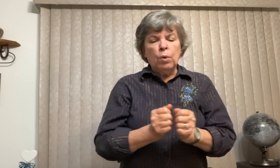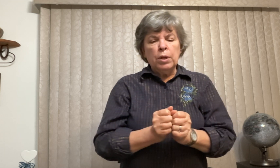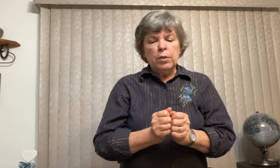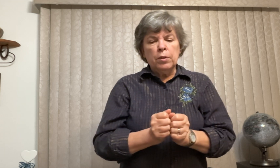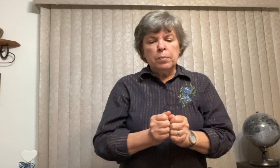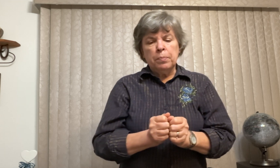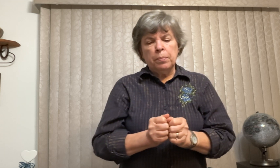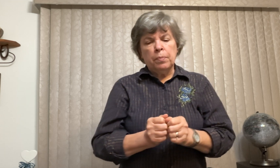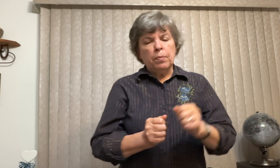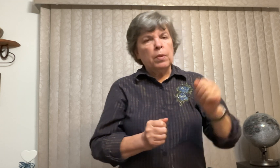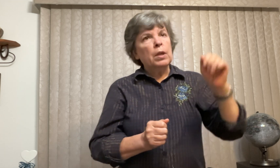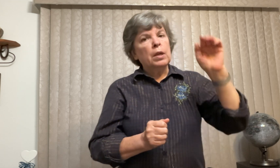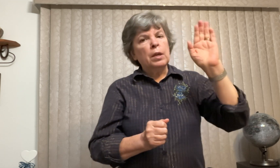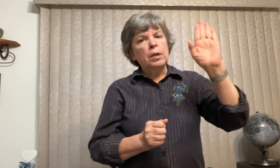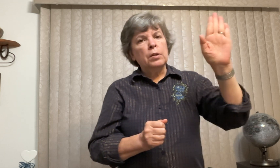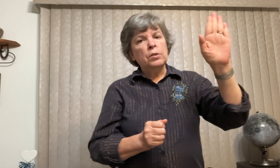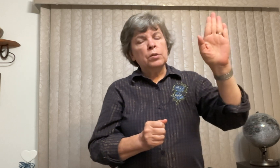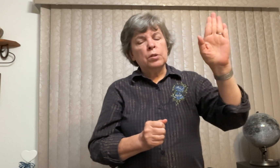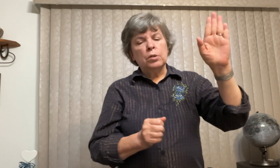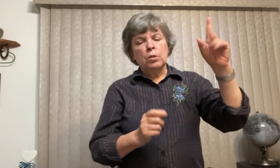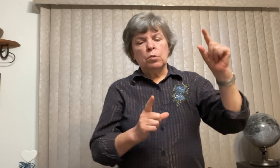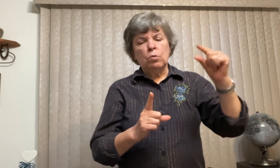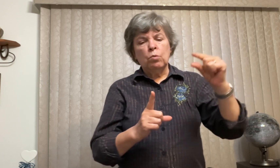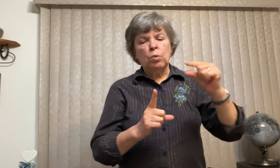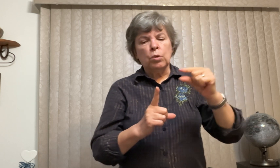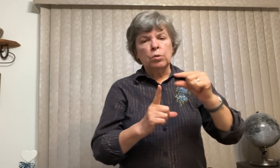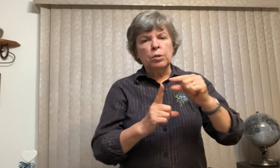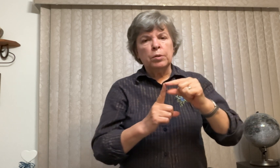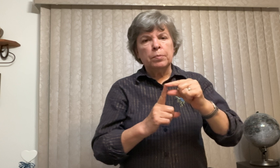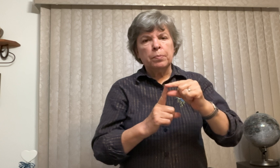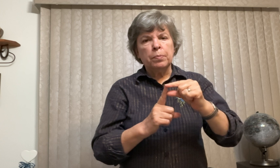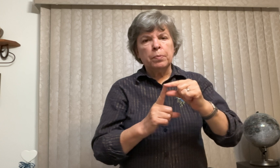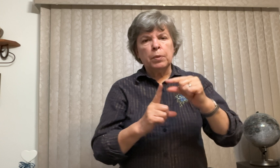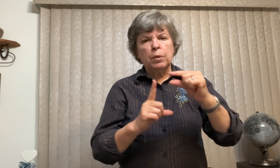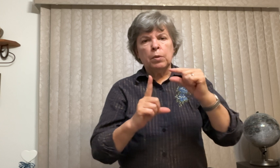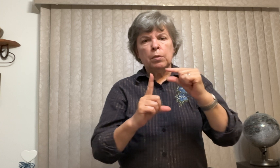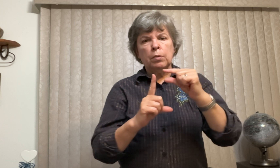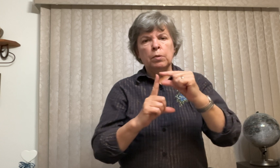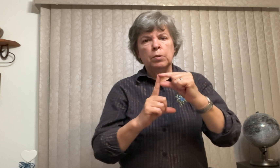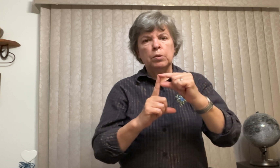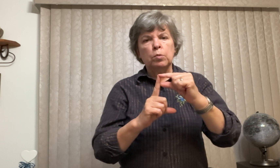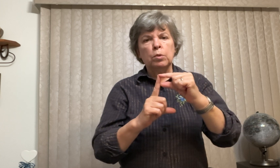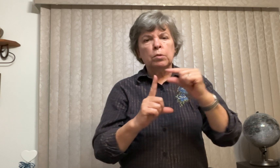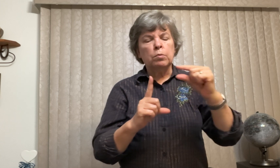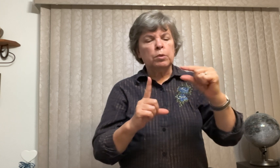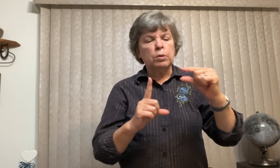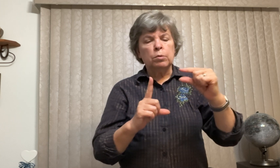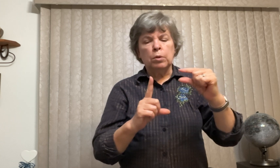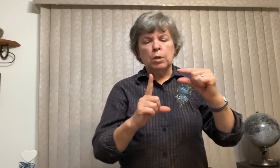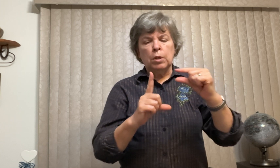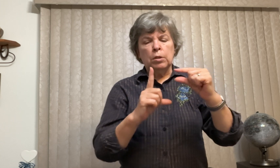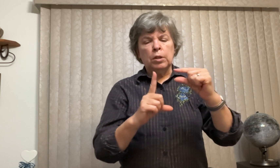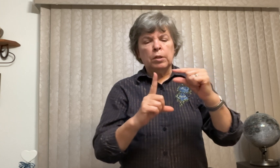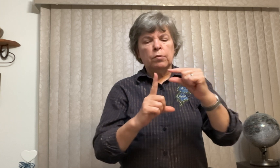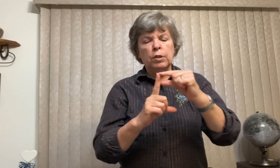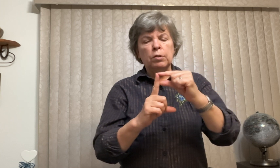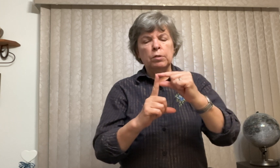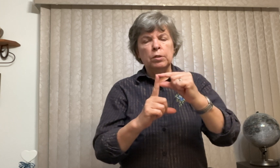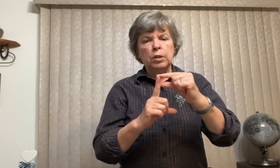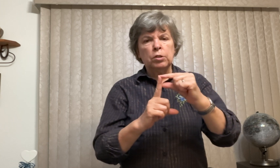With his word. This is word, where you take a finger and touch it